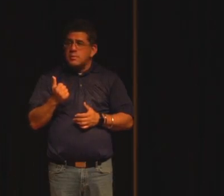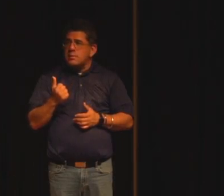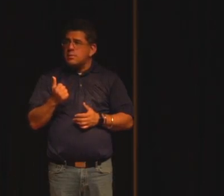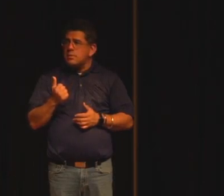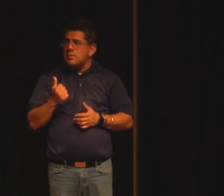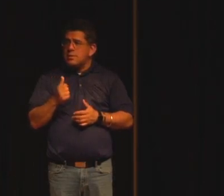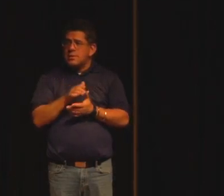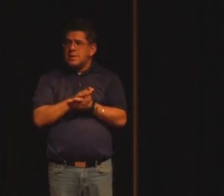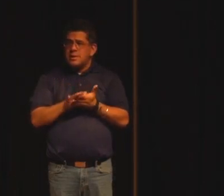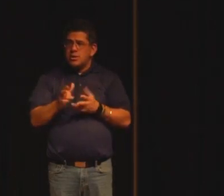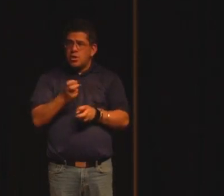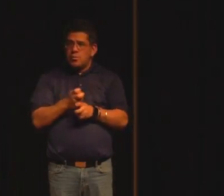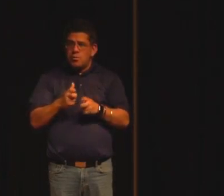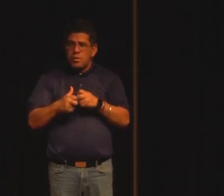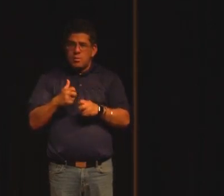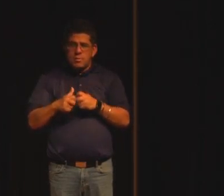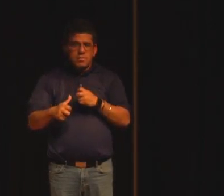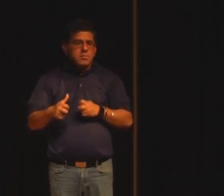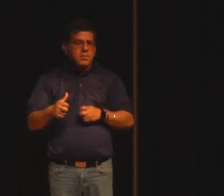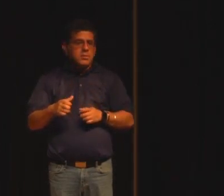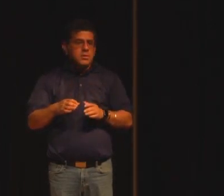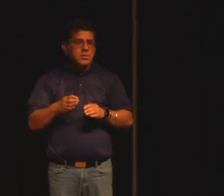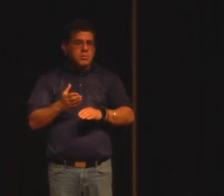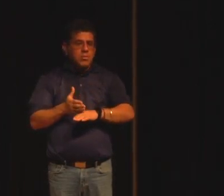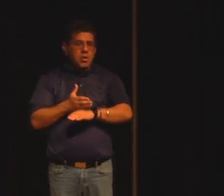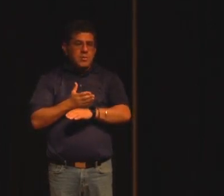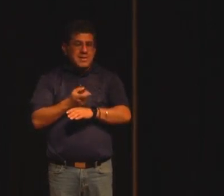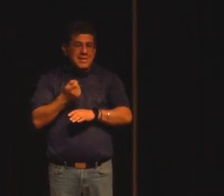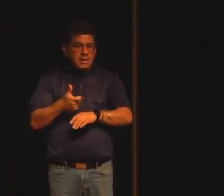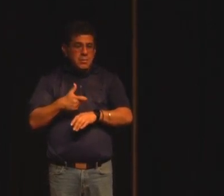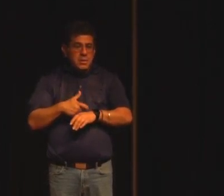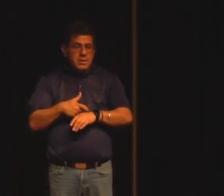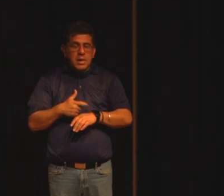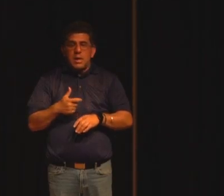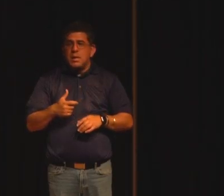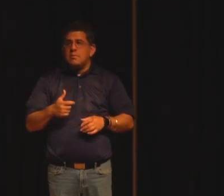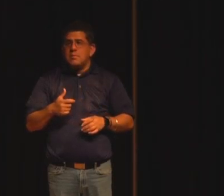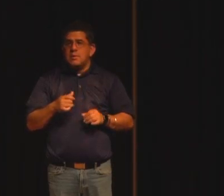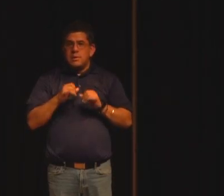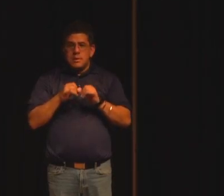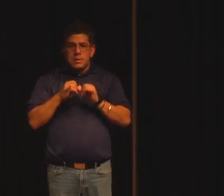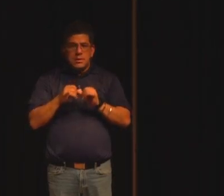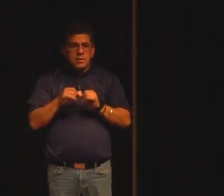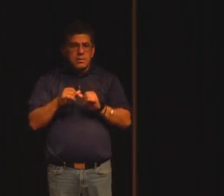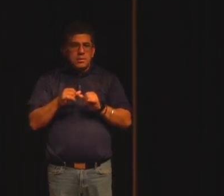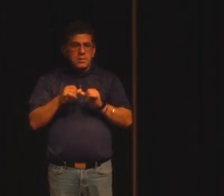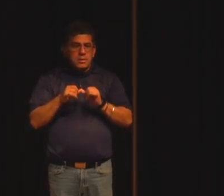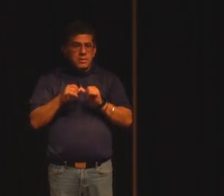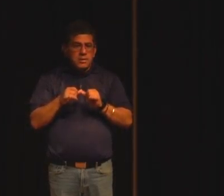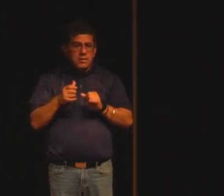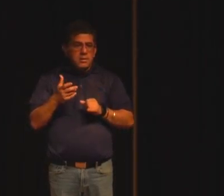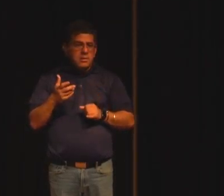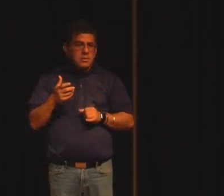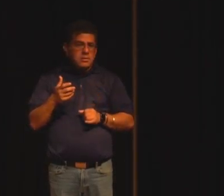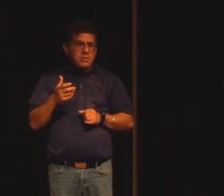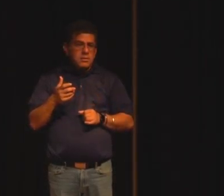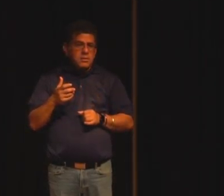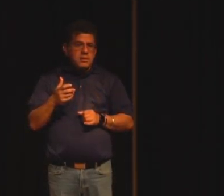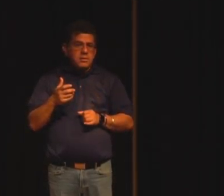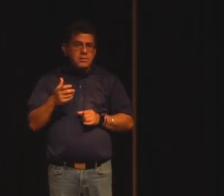there are nice hard problems where you can measure progress a little bit at a time. And if you keep at it, if you persevere, you can eventually